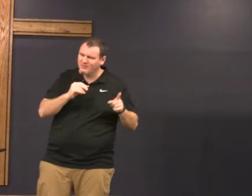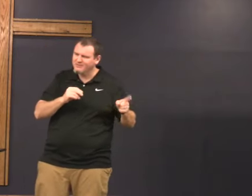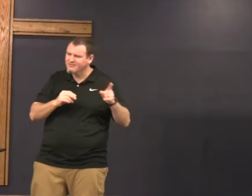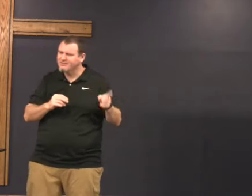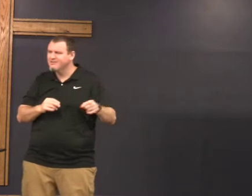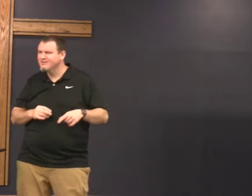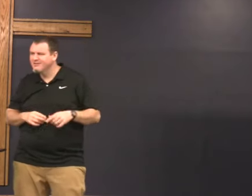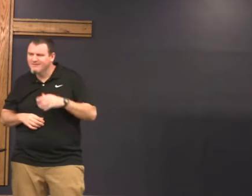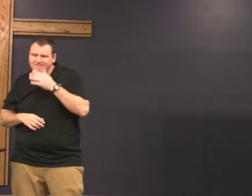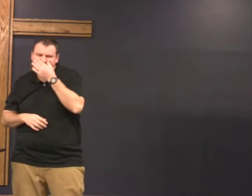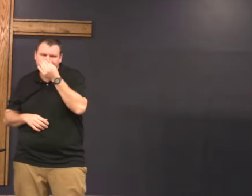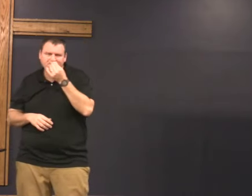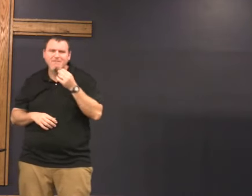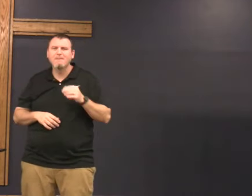You bad boy.